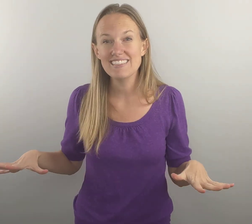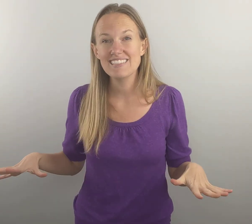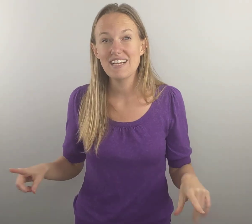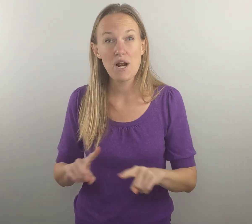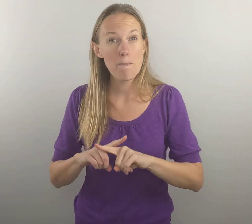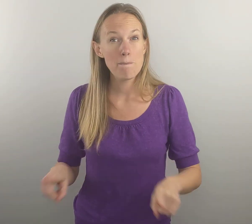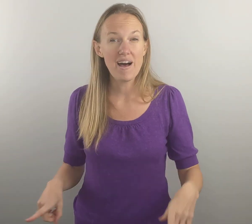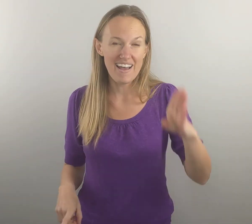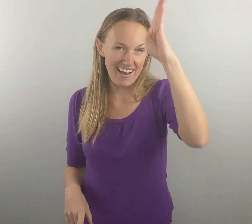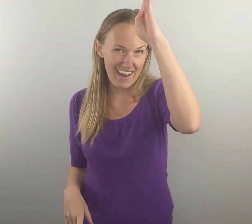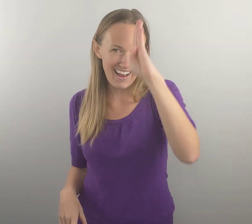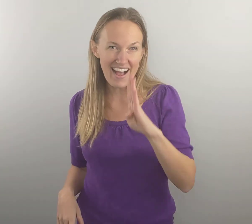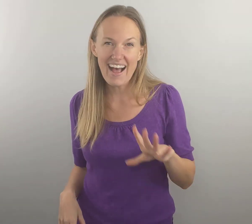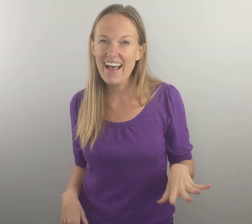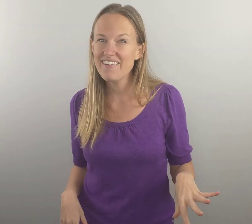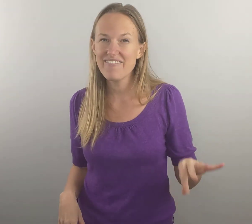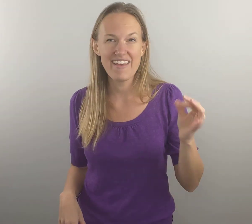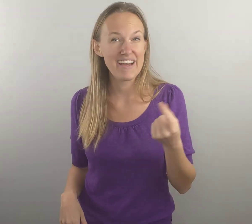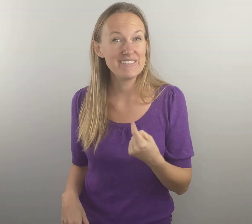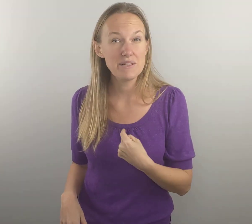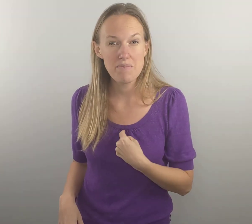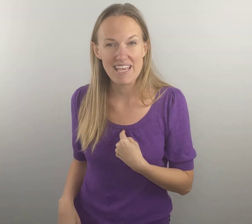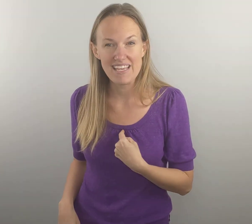lost, but God found me.